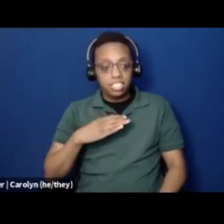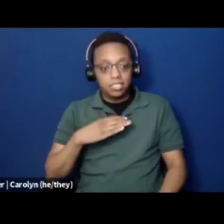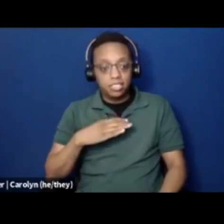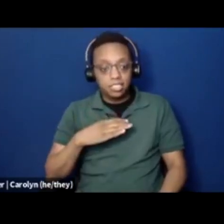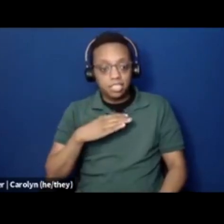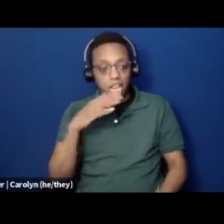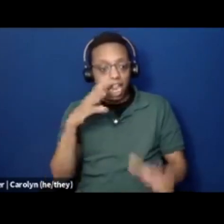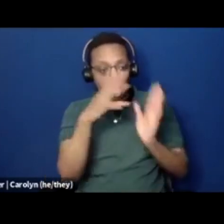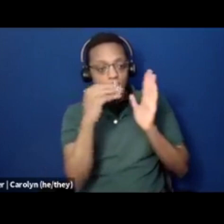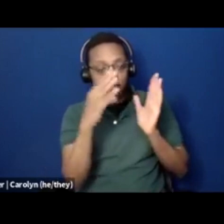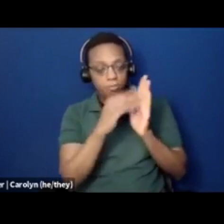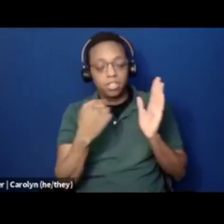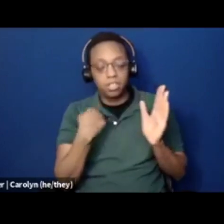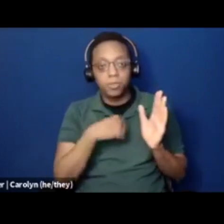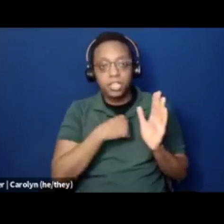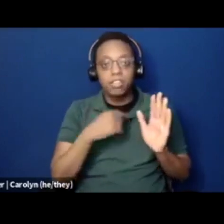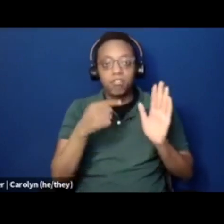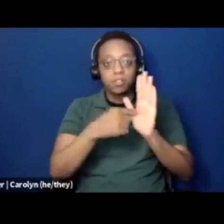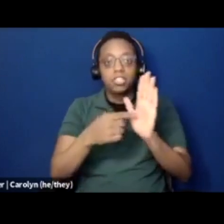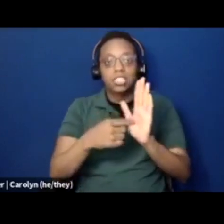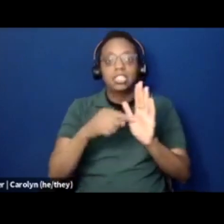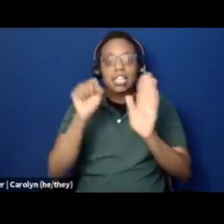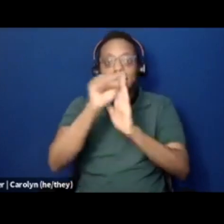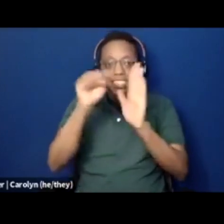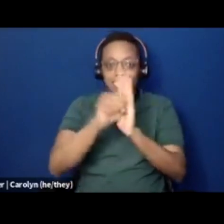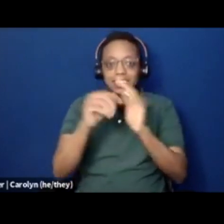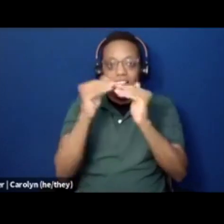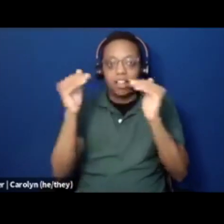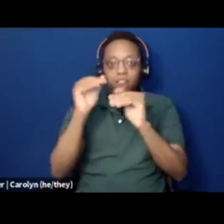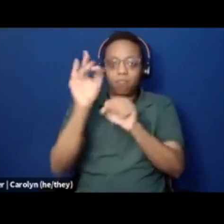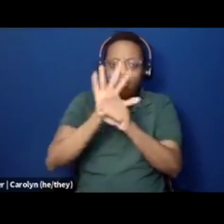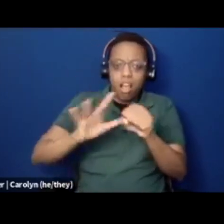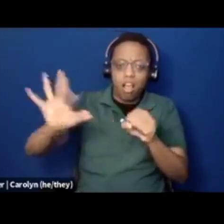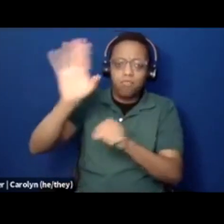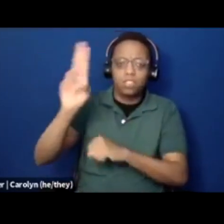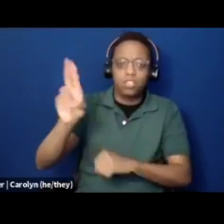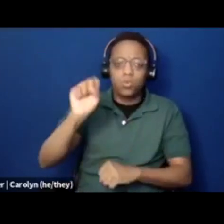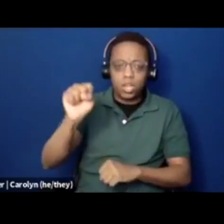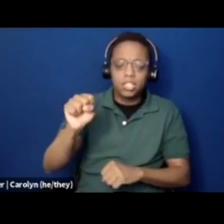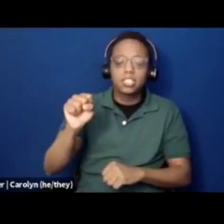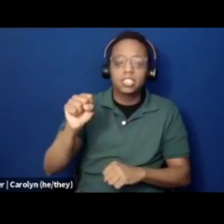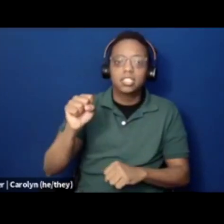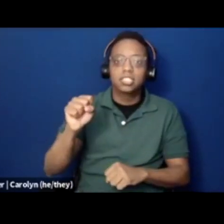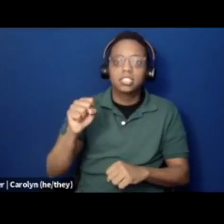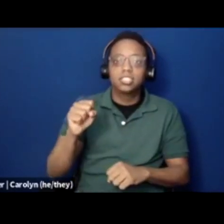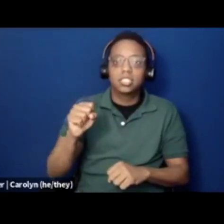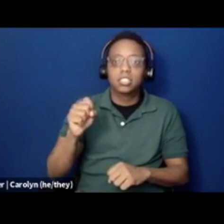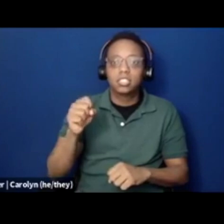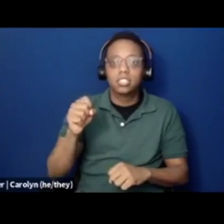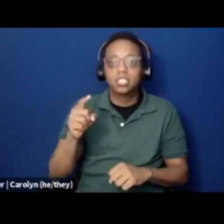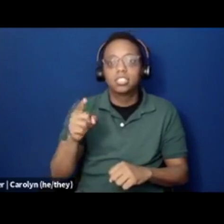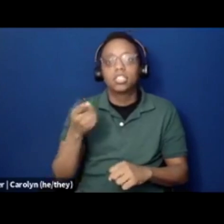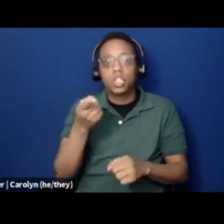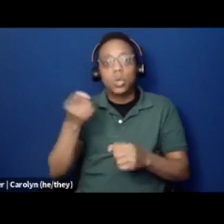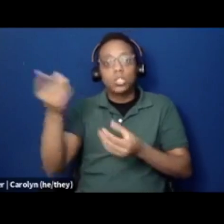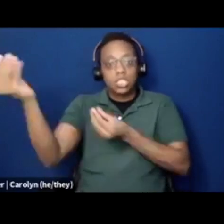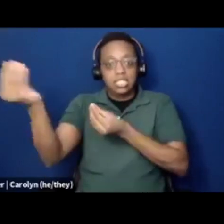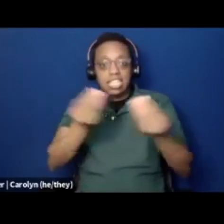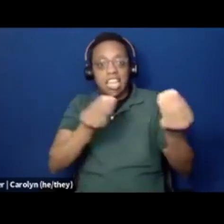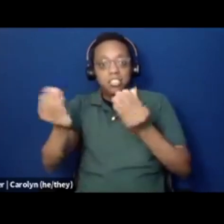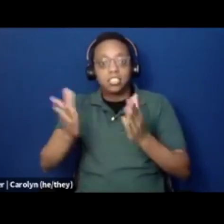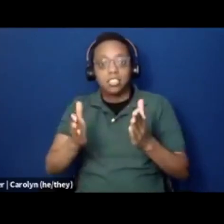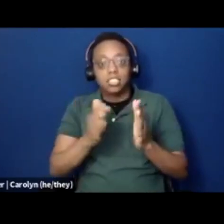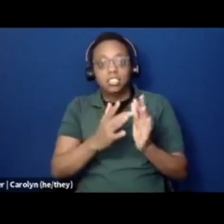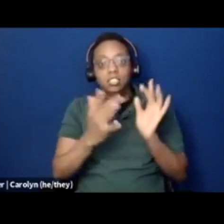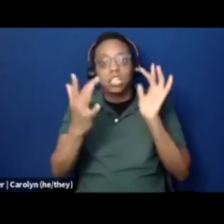level around the country. And that's going to mean those governor's office liaisons reaching out to